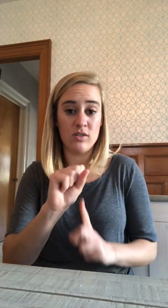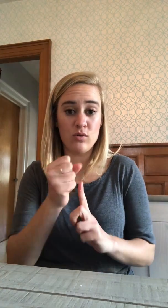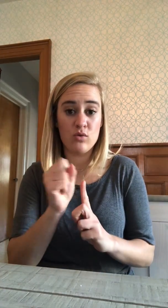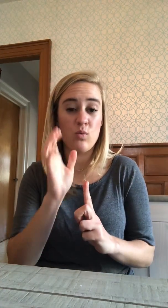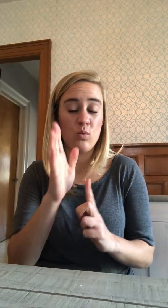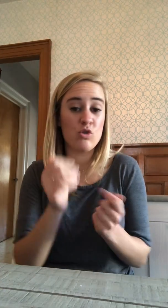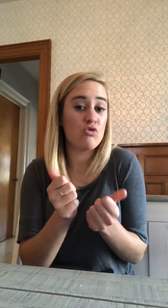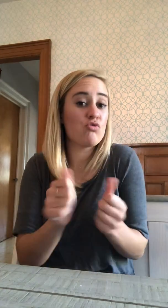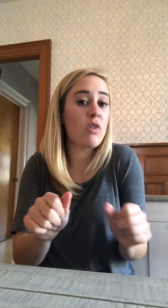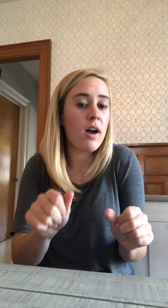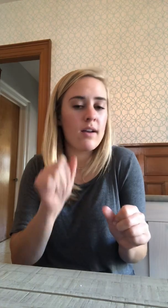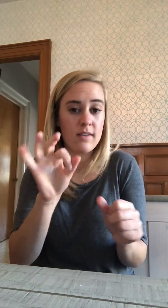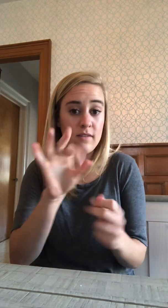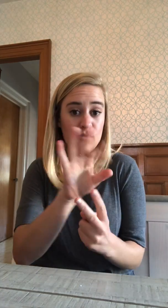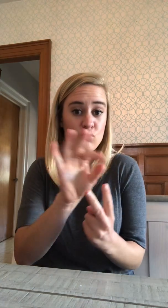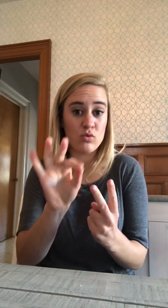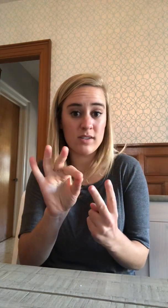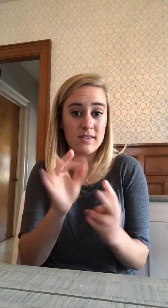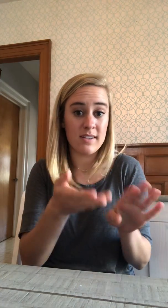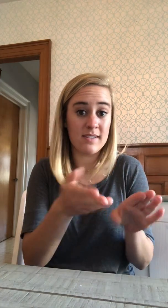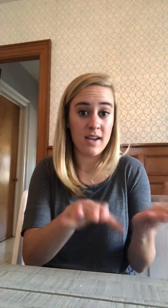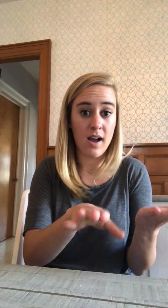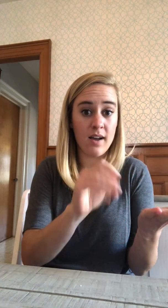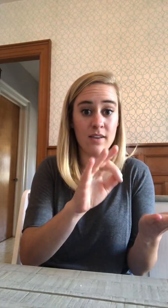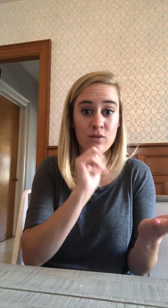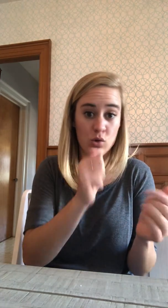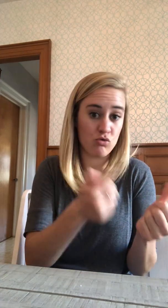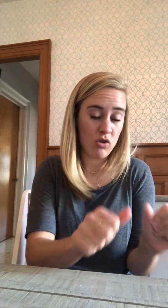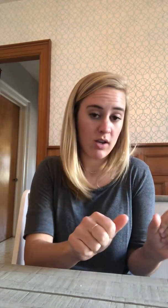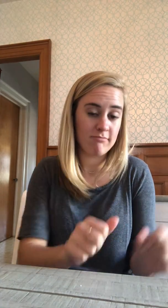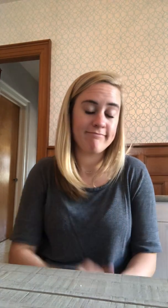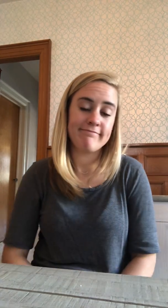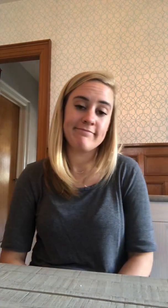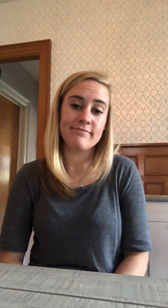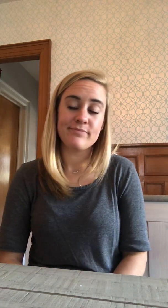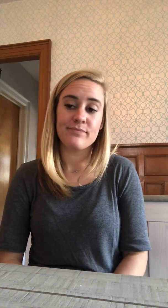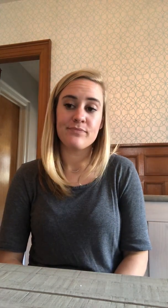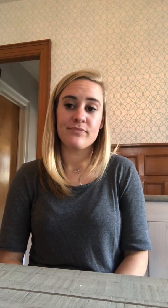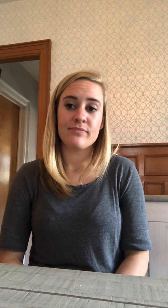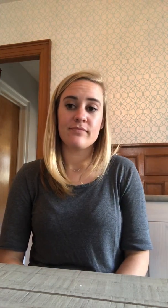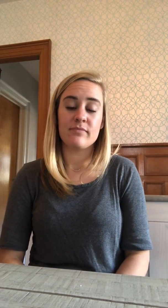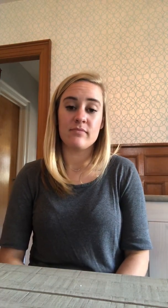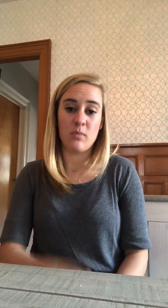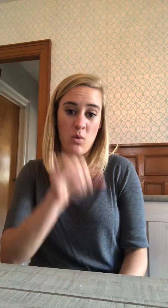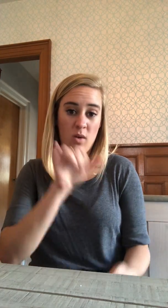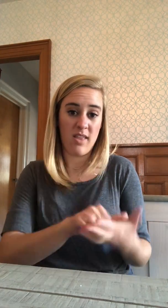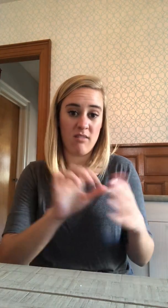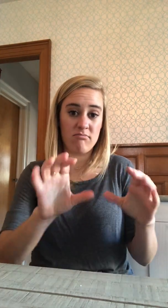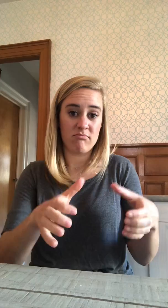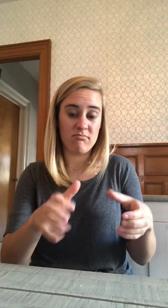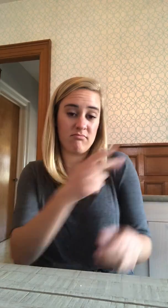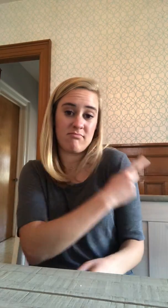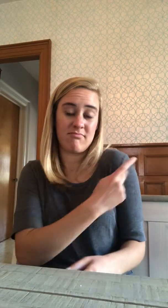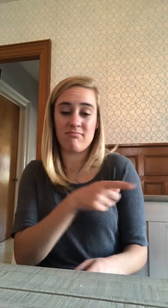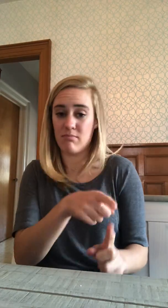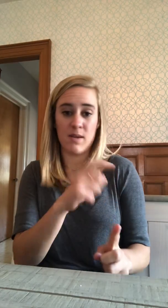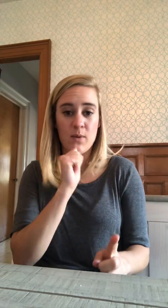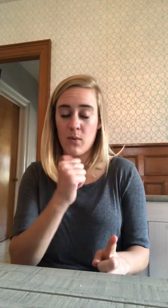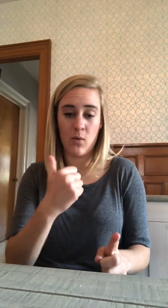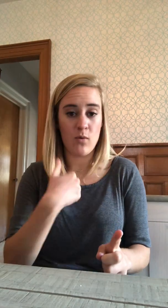the choices were the patient is going to die if you don't try it. So those patients are not going to have dentistry under general anesthesia. That's all there is to